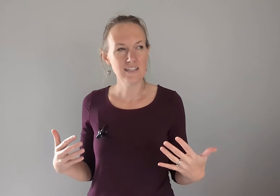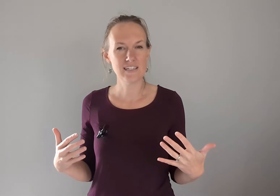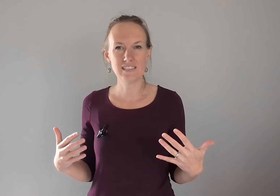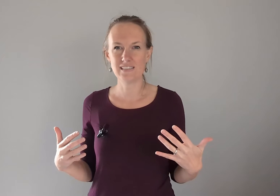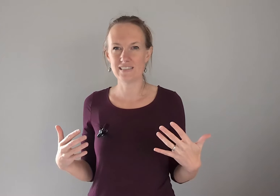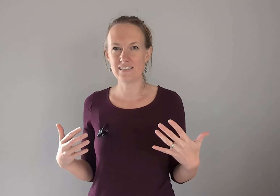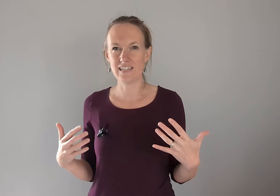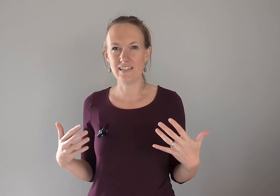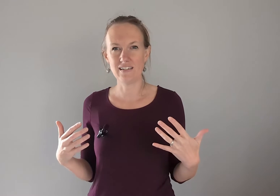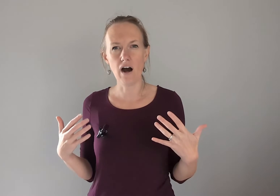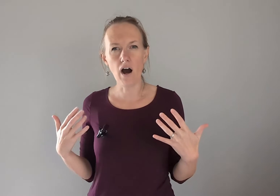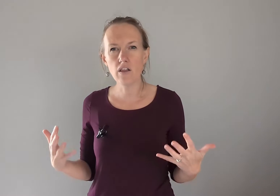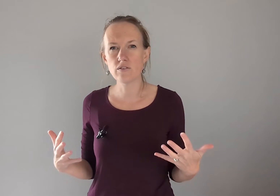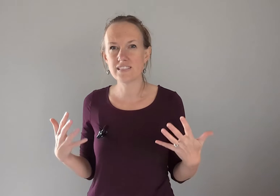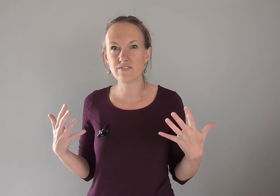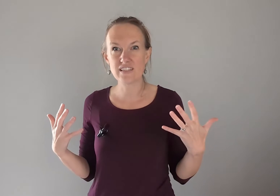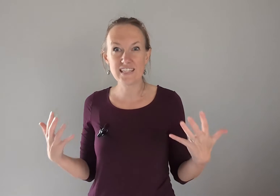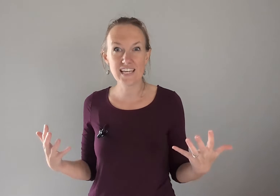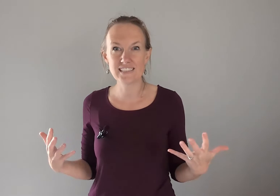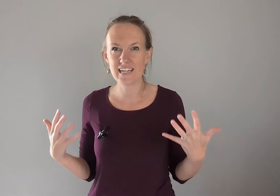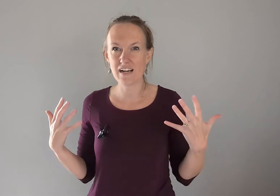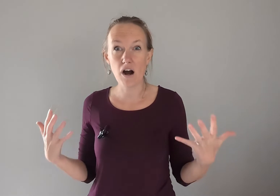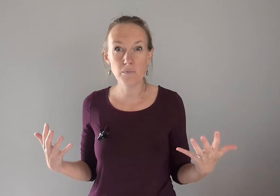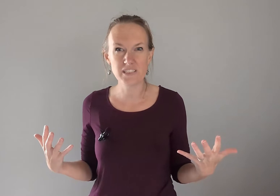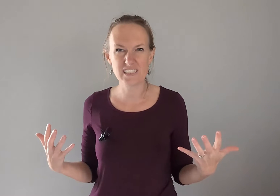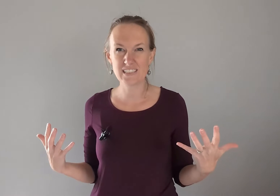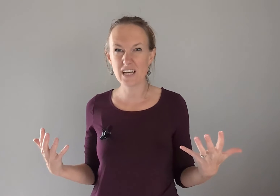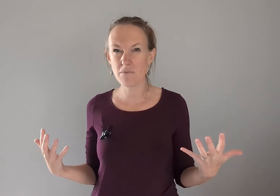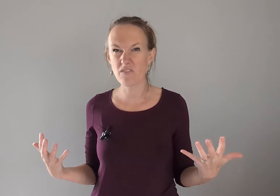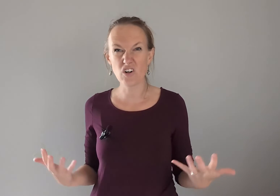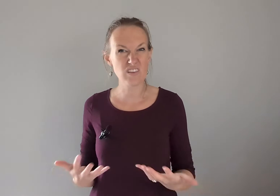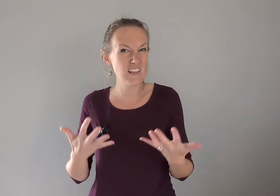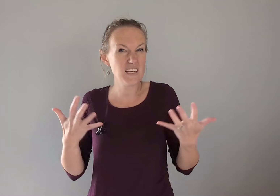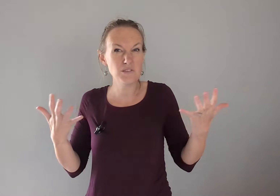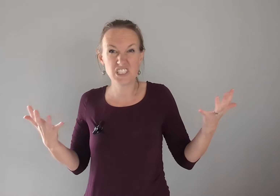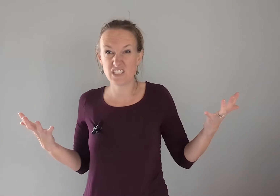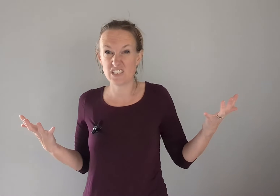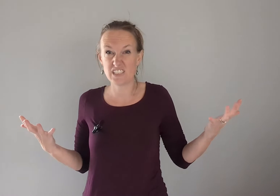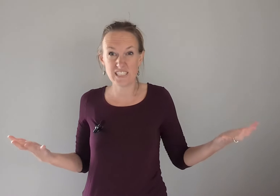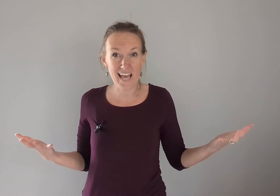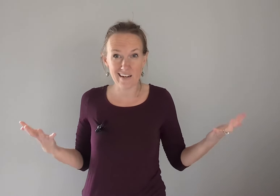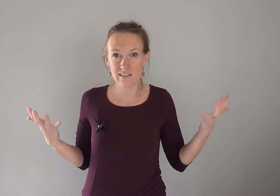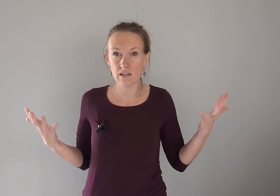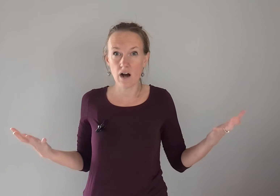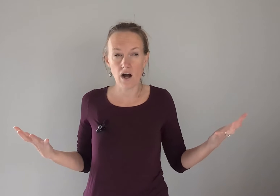that Jesus did and all those different things that he accomplished in his time of earth, and then he was just dead and